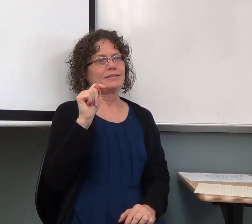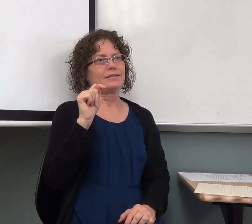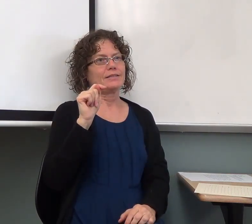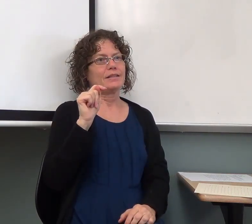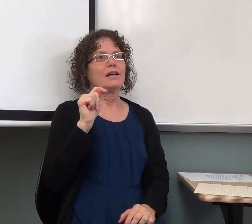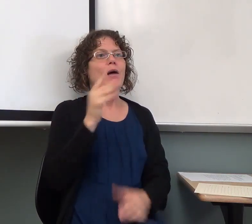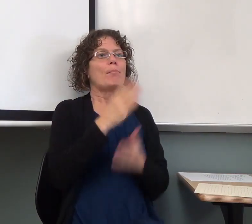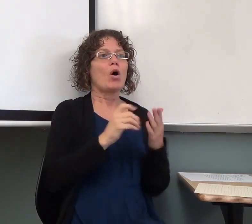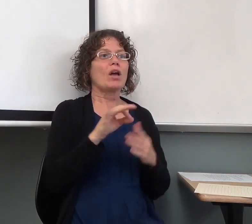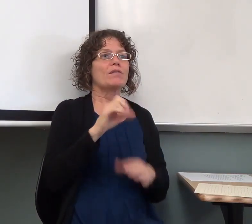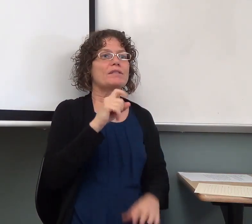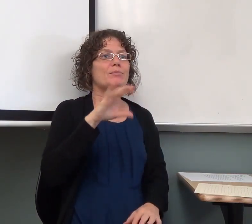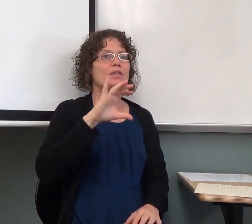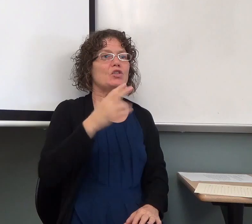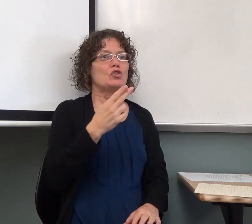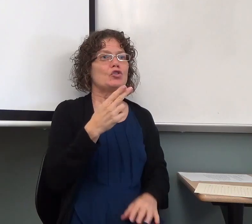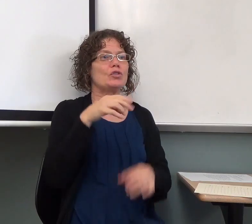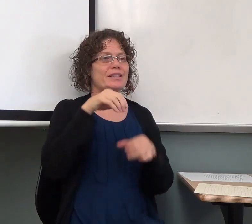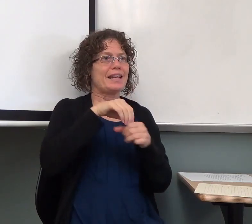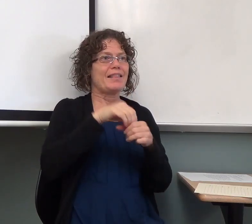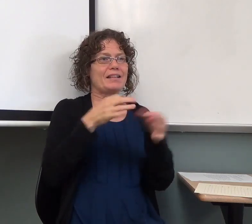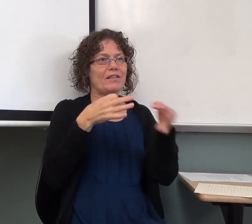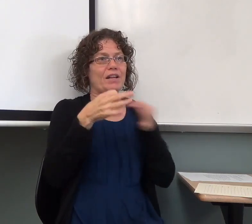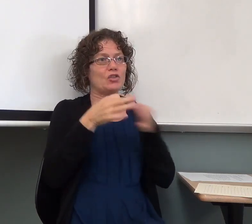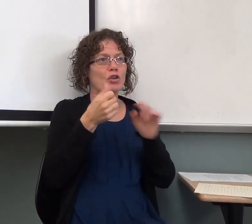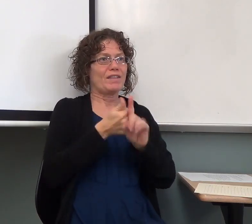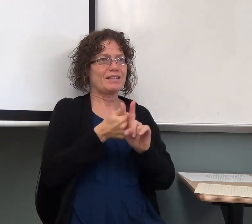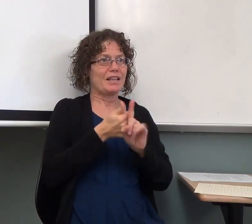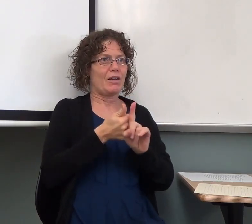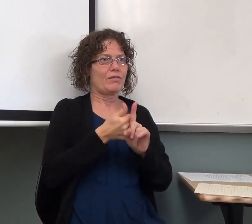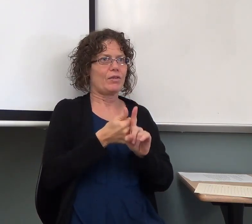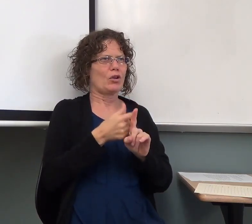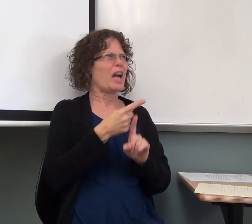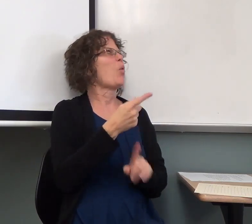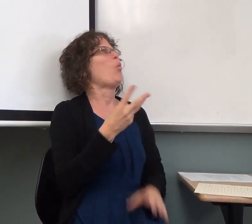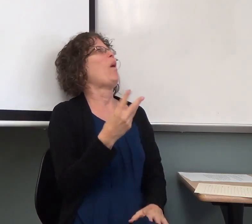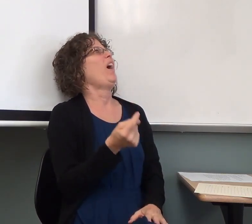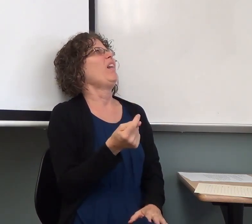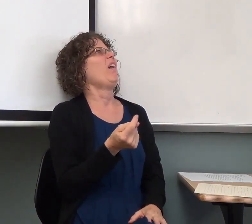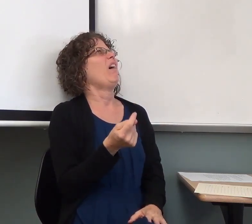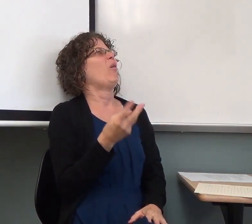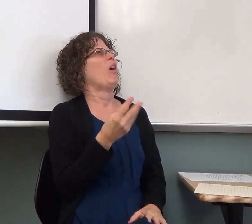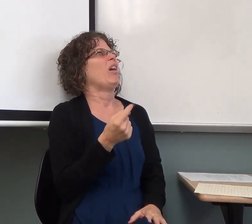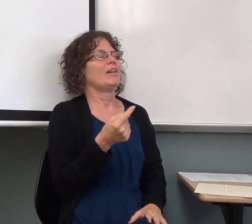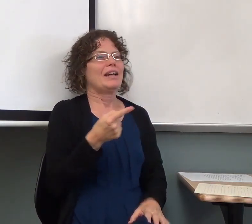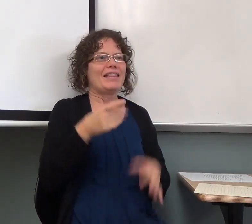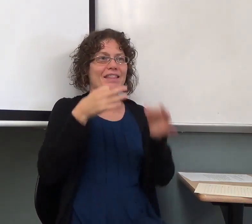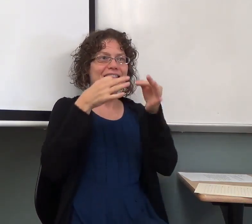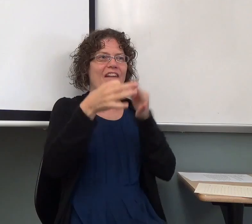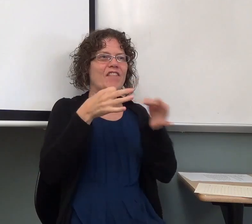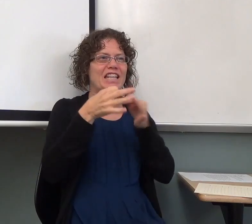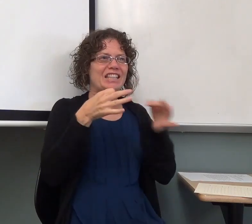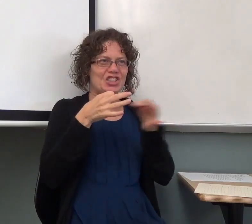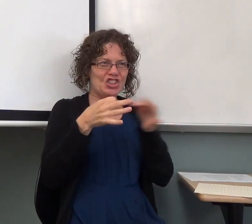the definition of itself. What? the definition is the